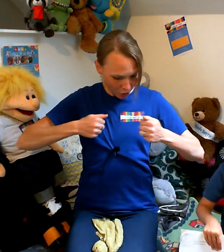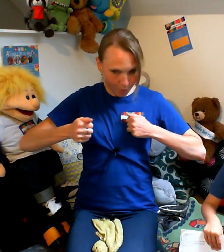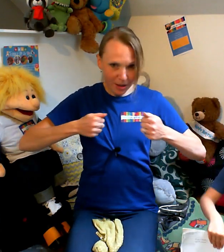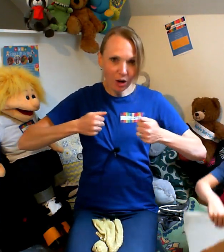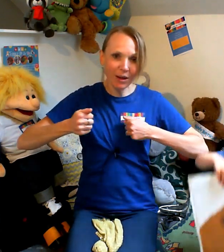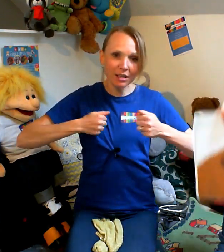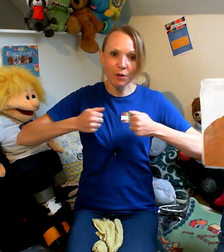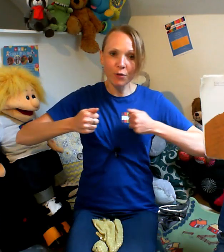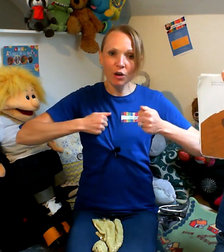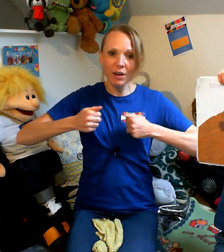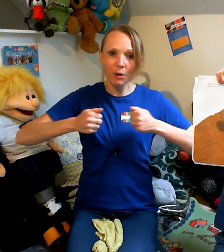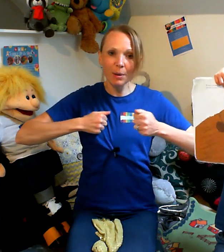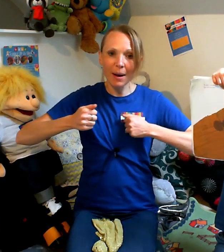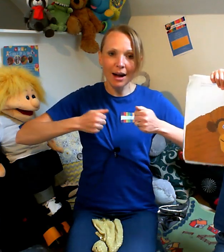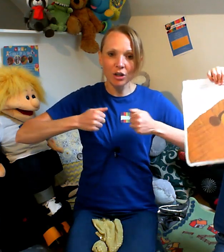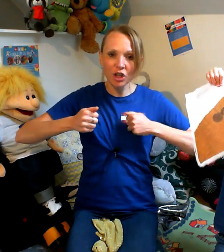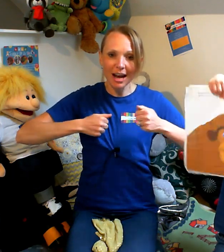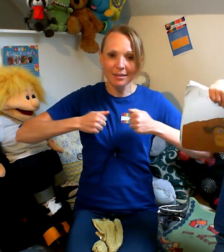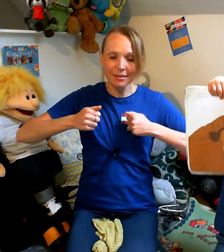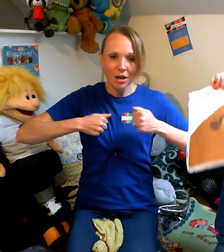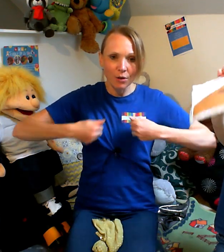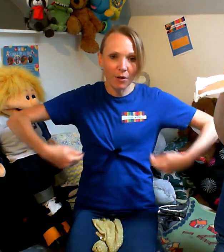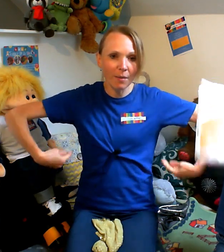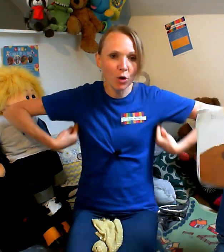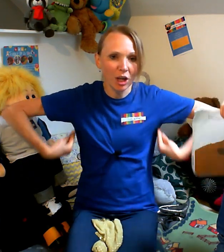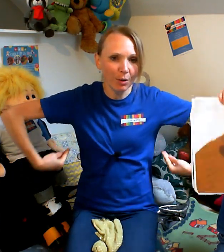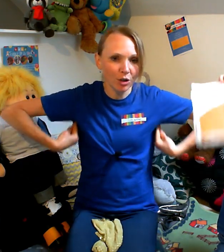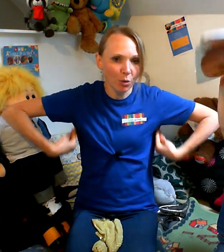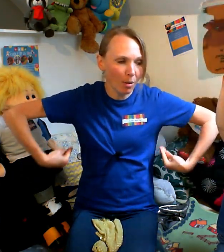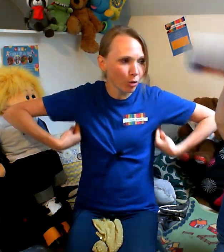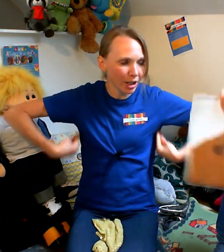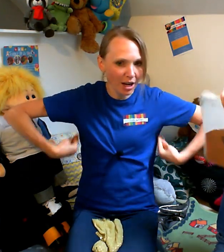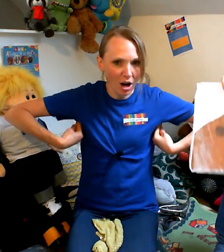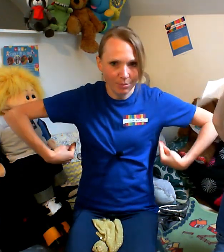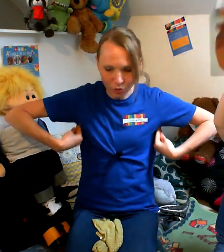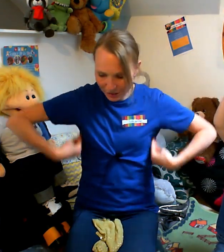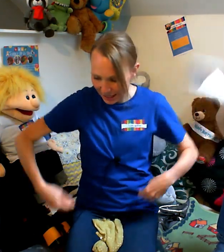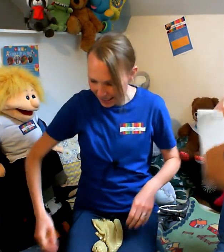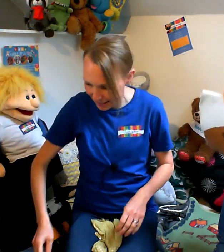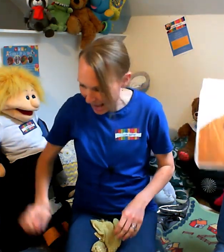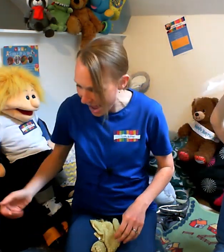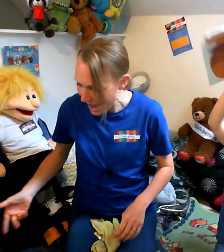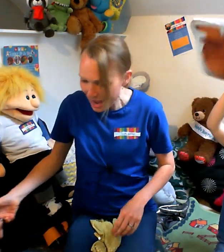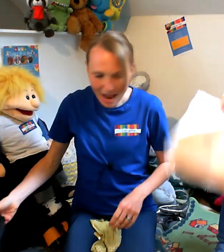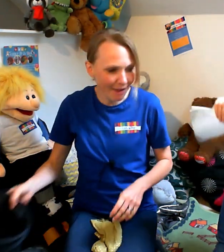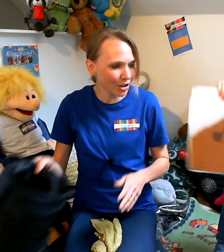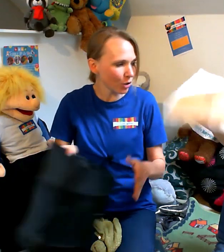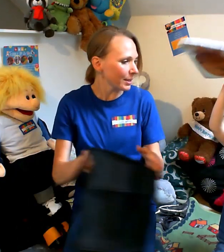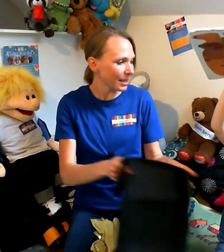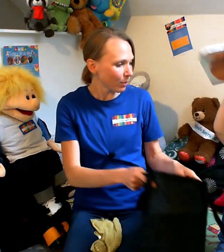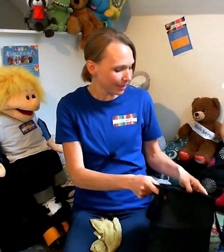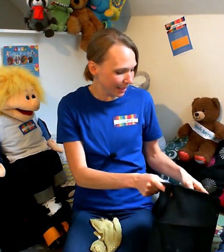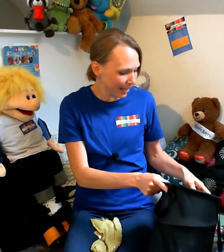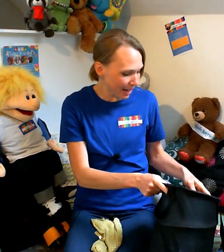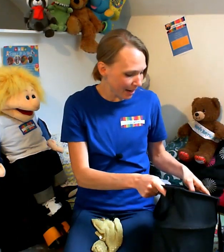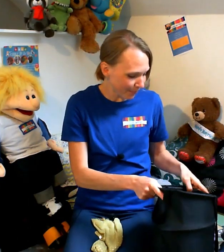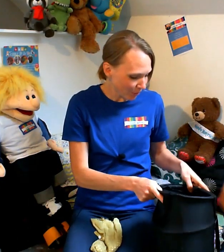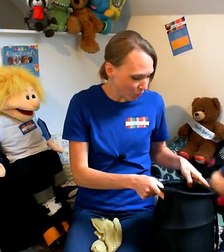could be a gorilla. So for a gorilla, we pat our chest. For a monkey, we do our monkey arms underneath there. Harry, shall we see what's in here? Can you